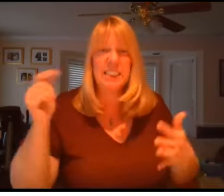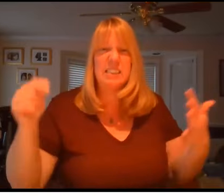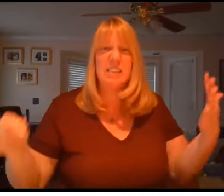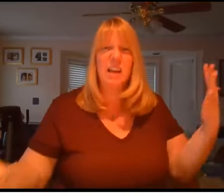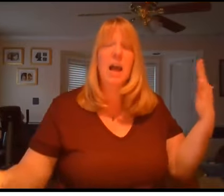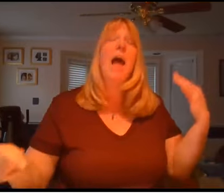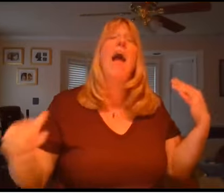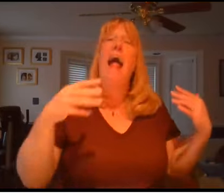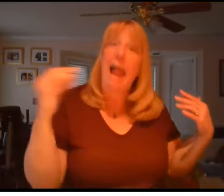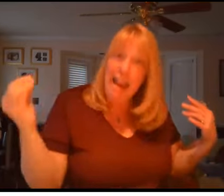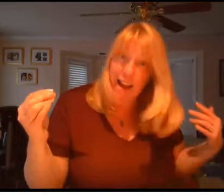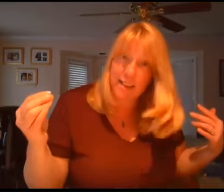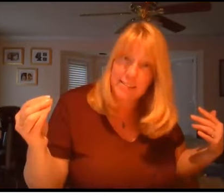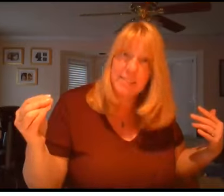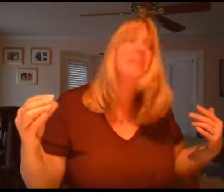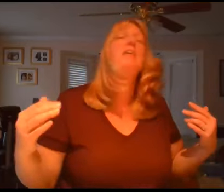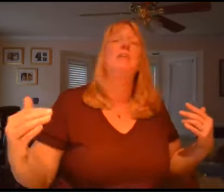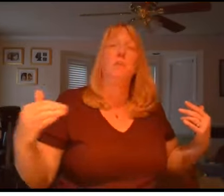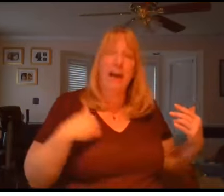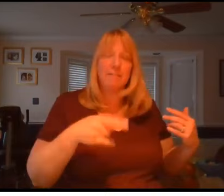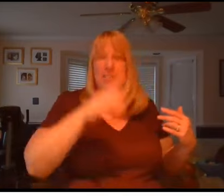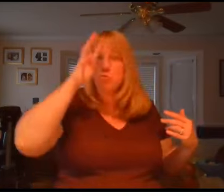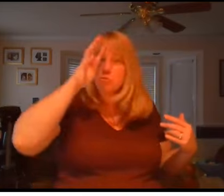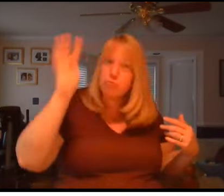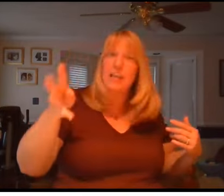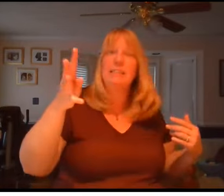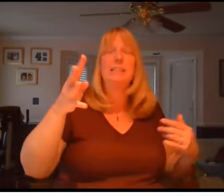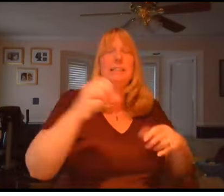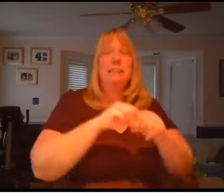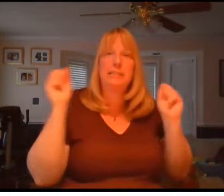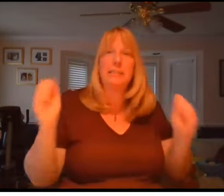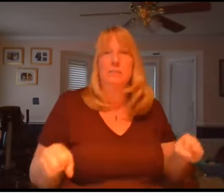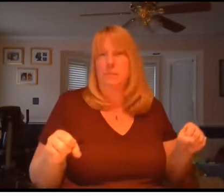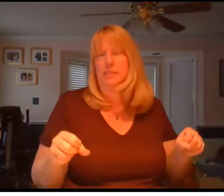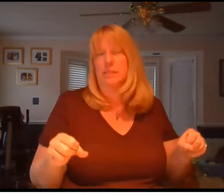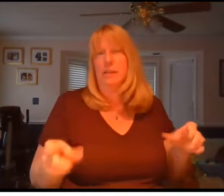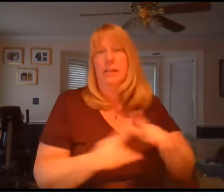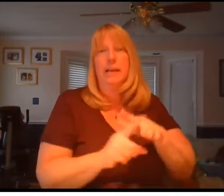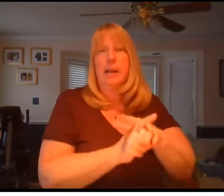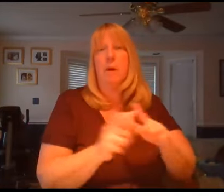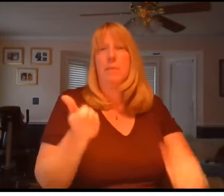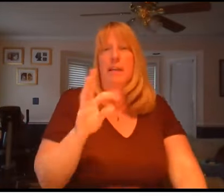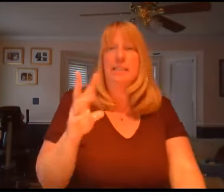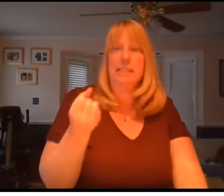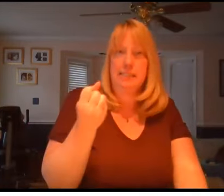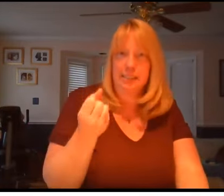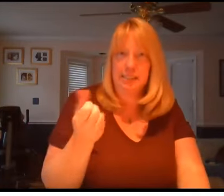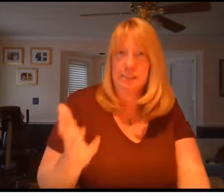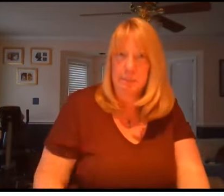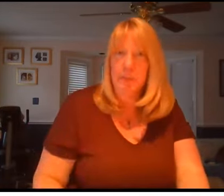difference. That's also how there are different signs. And you have made-up systems that came